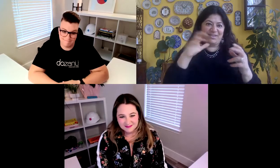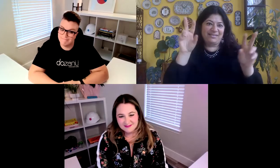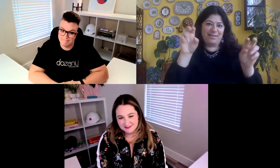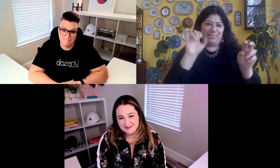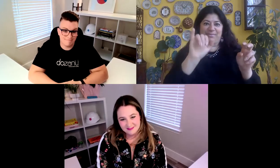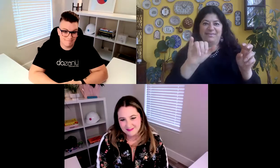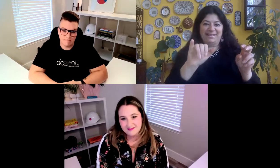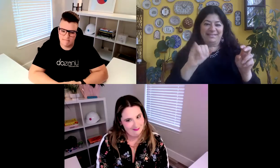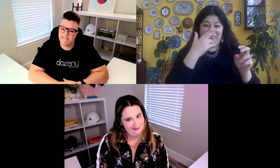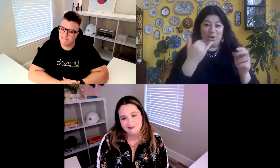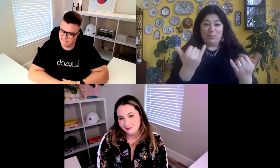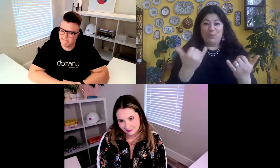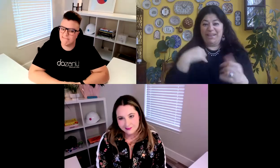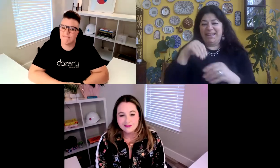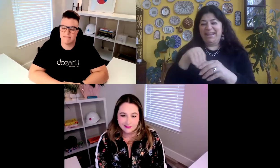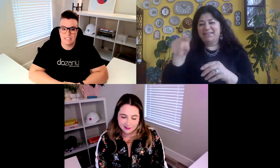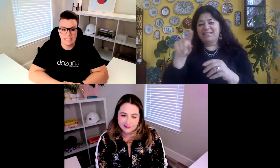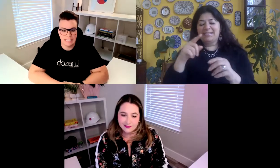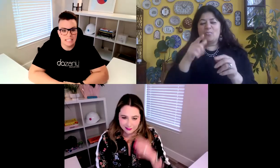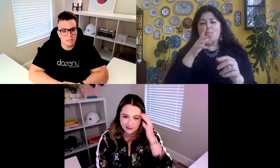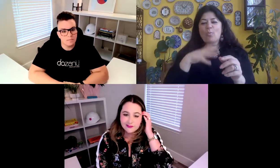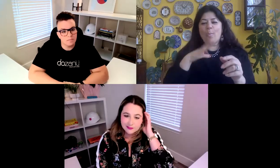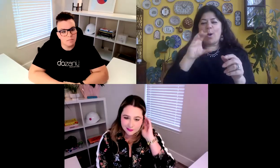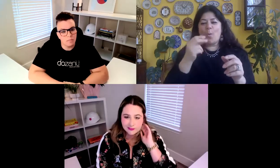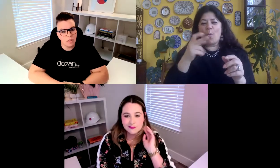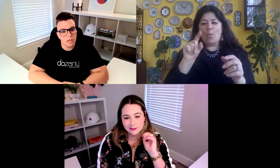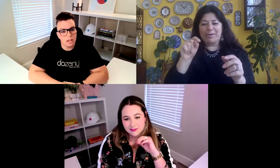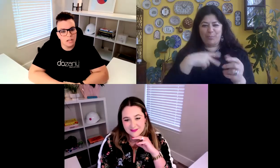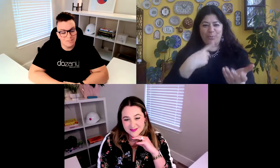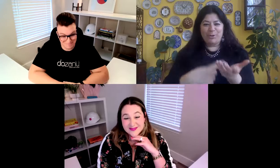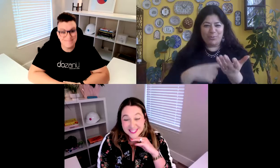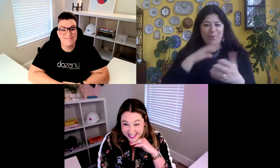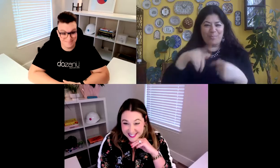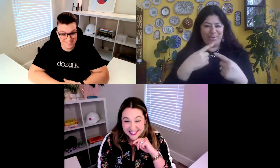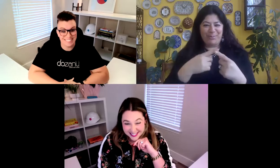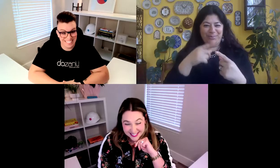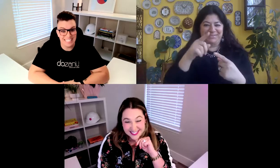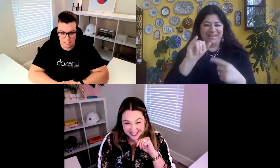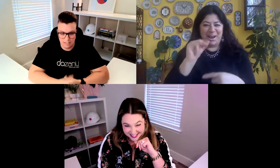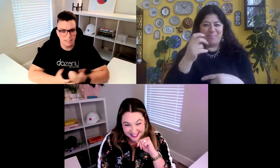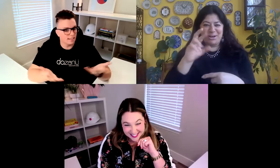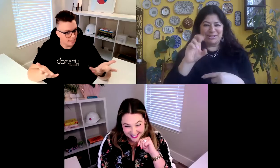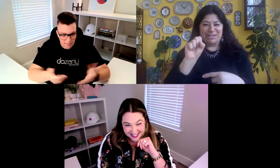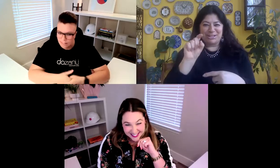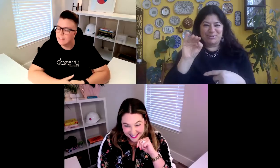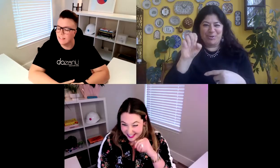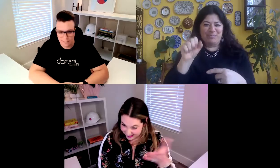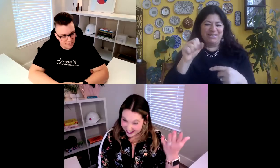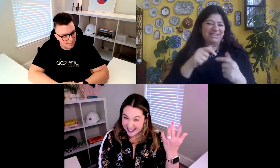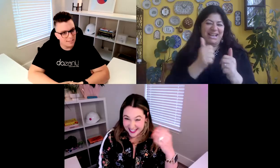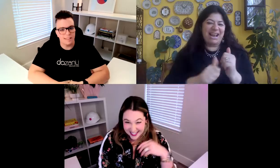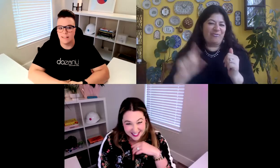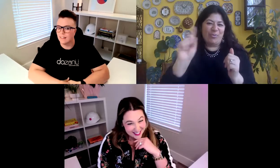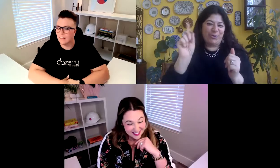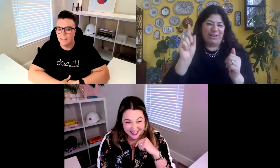Sophia, beautifully said. Yes, that is a hot topic right now. And it's funny that you say that. In the women's cohort group, I was actually talking